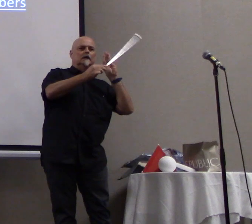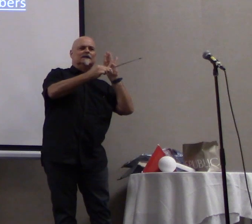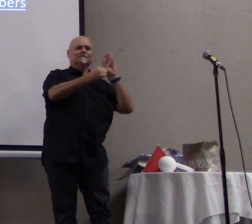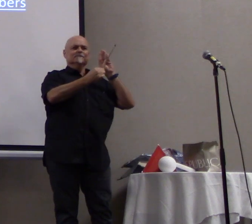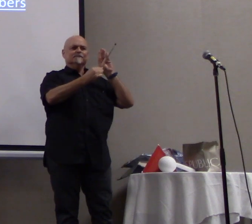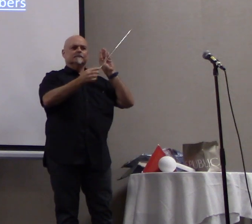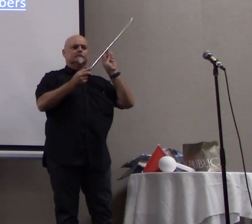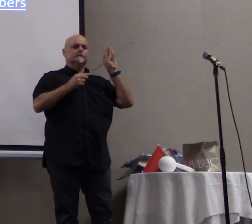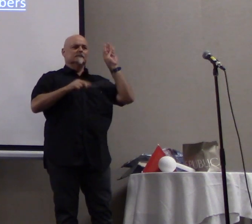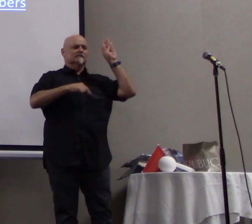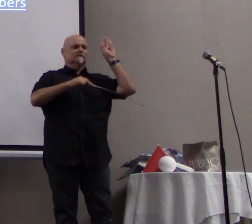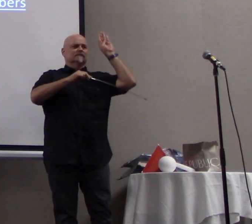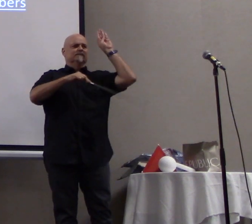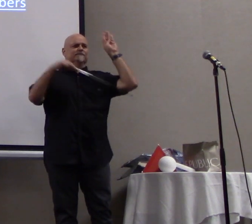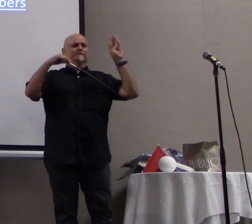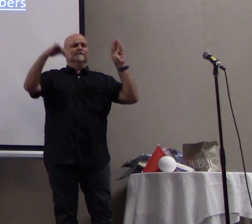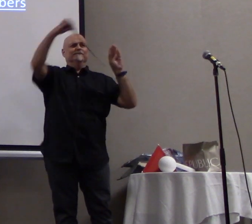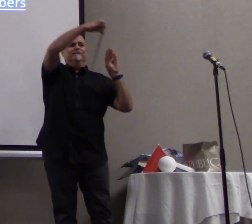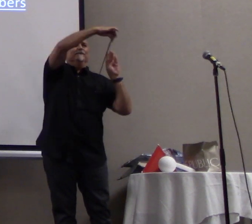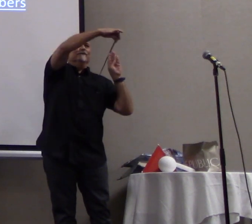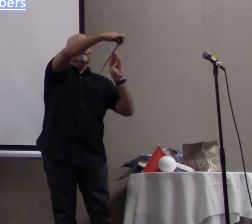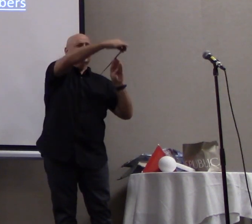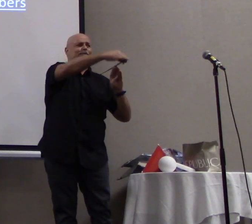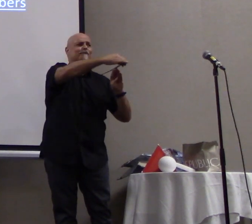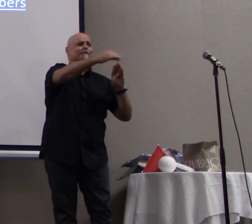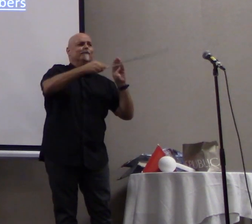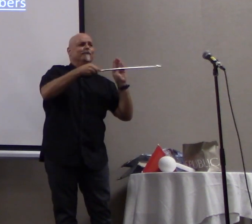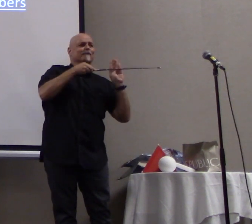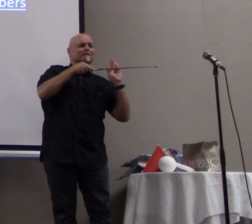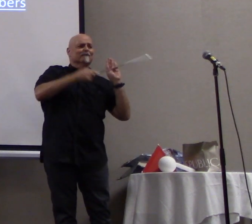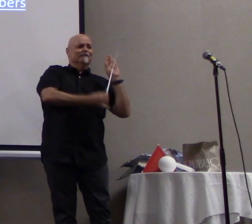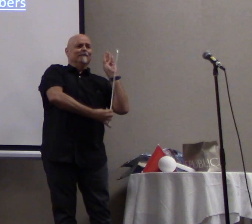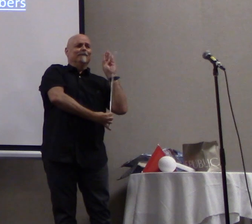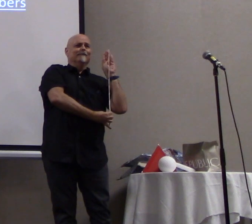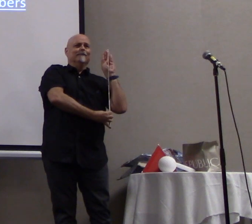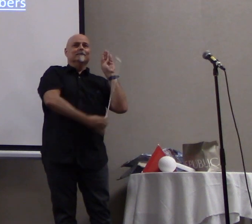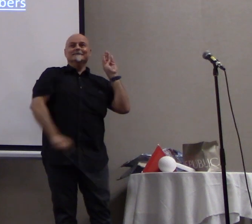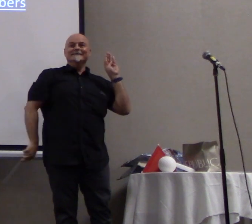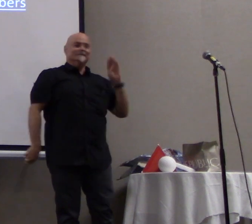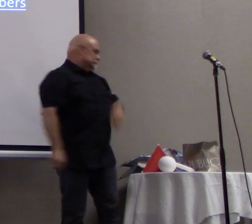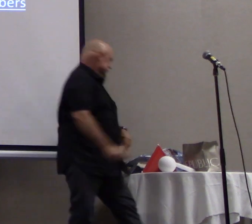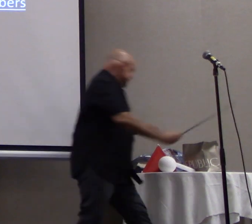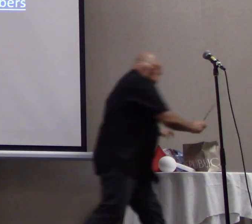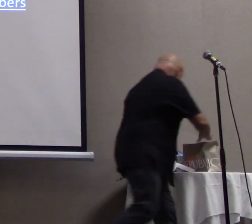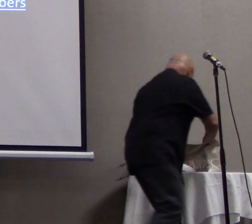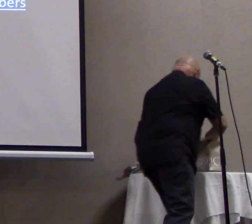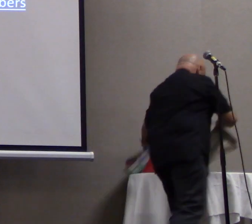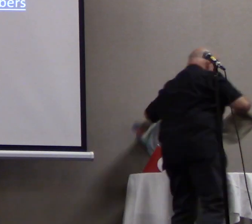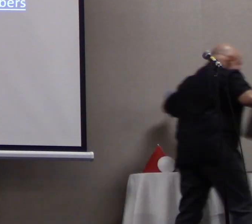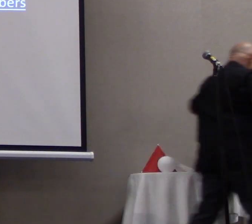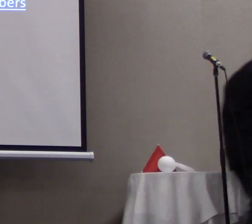E. Make sure we close that finger up. Get that finger out. Make sure we're looking back here.